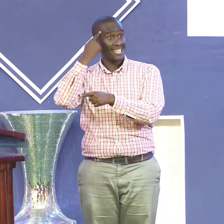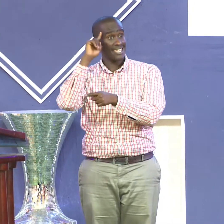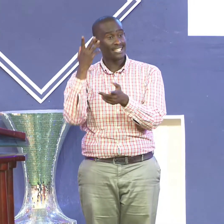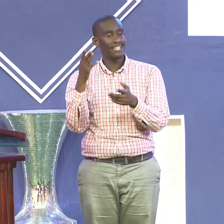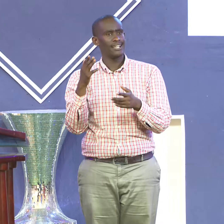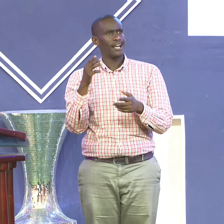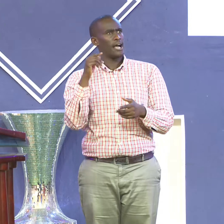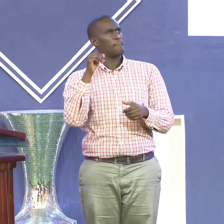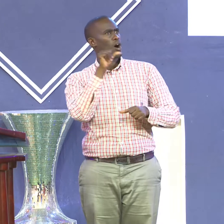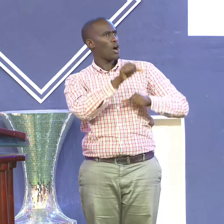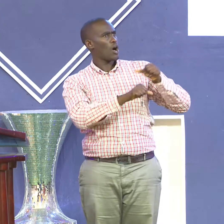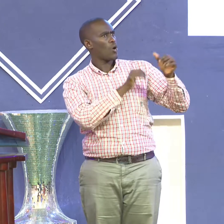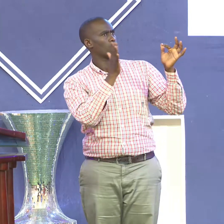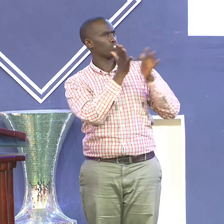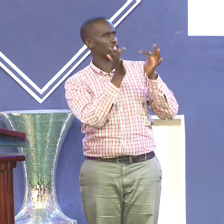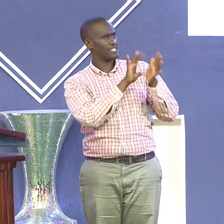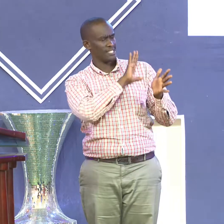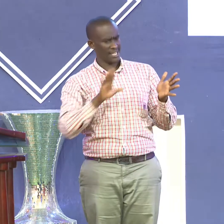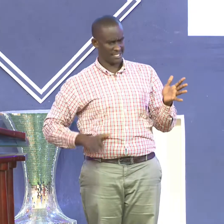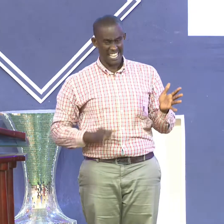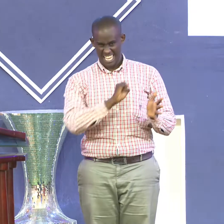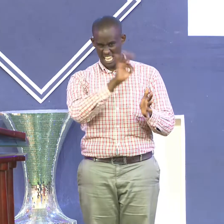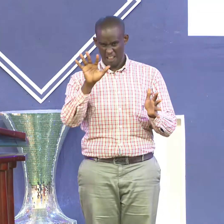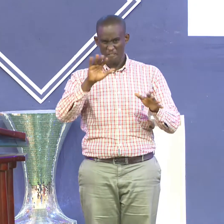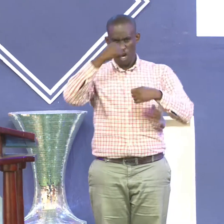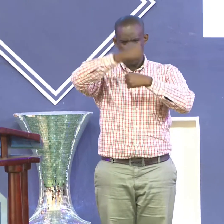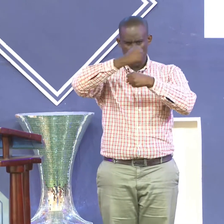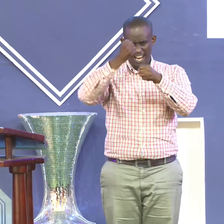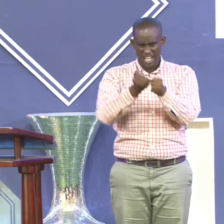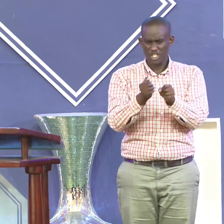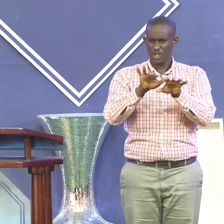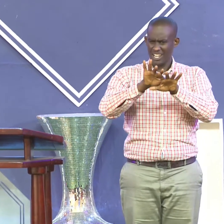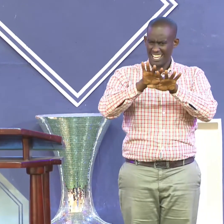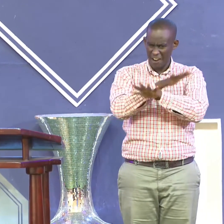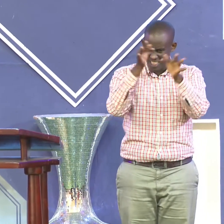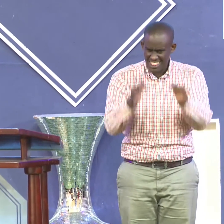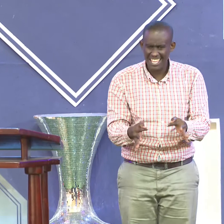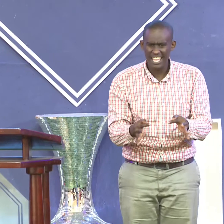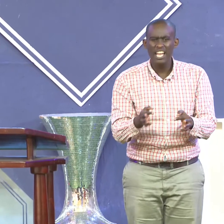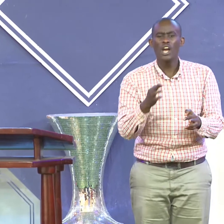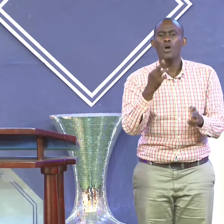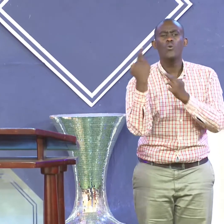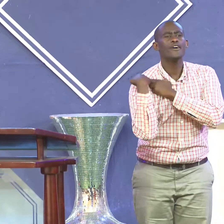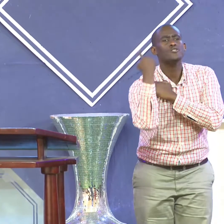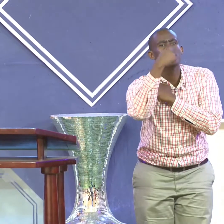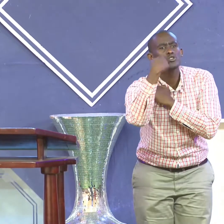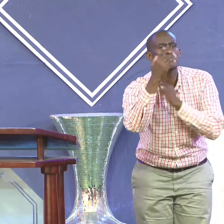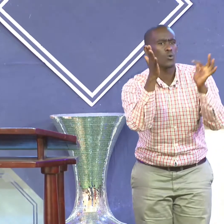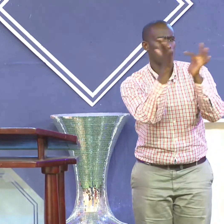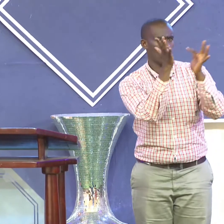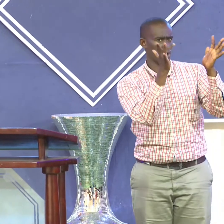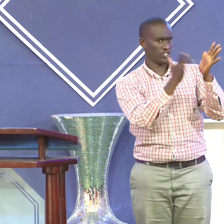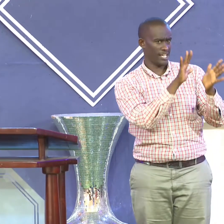Bwe kibanga okutonda kw'ebintu byonna. If the creation of everything kulimu ye. Is in him.